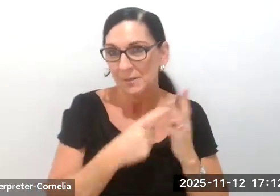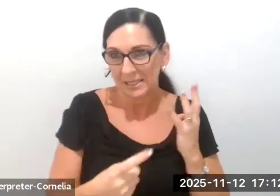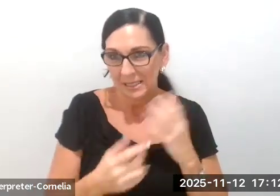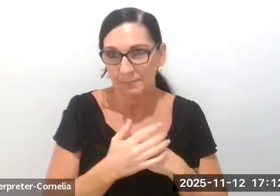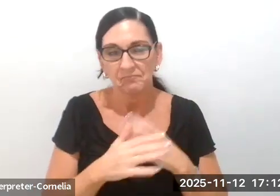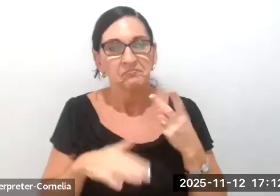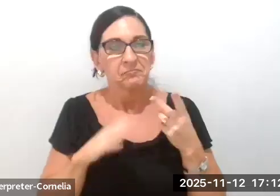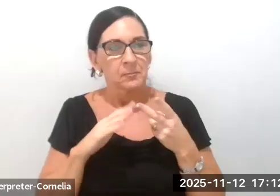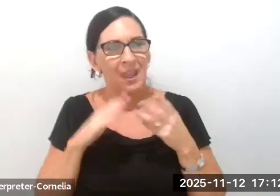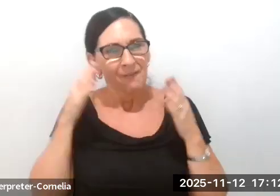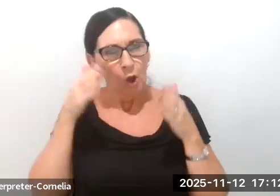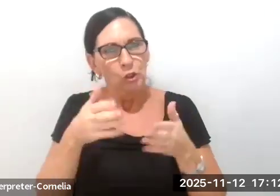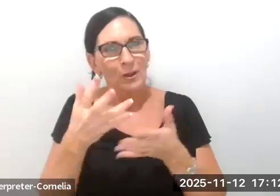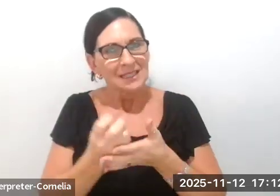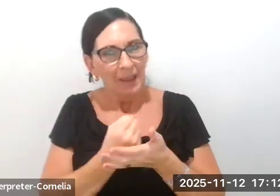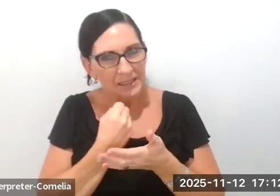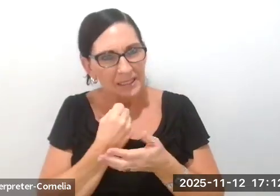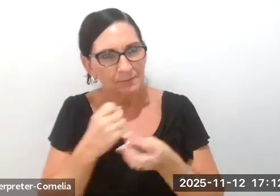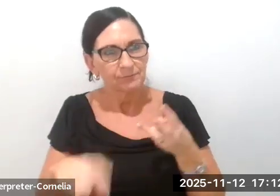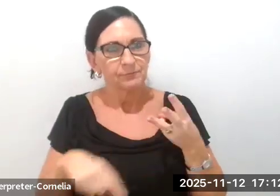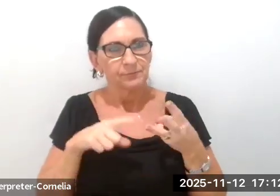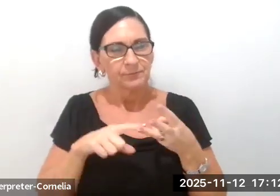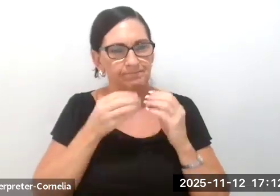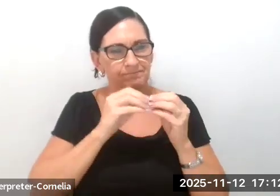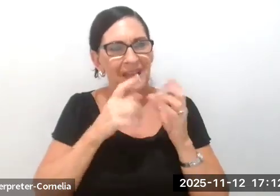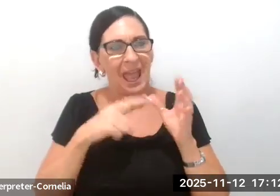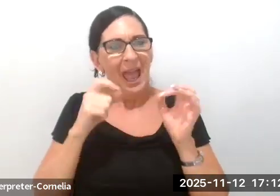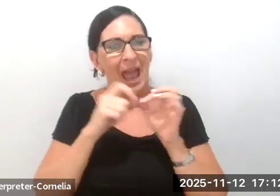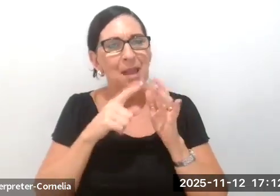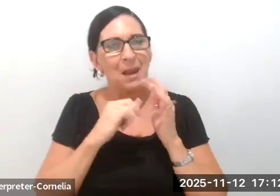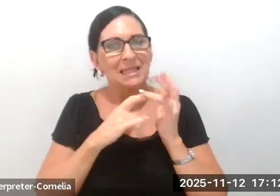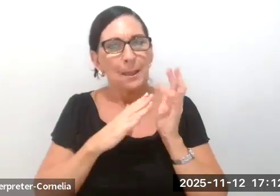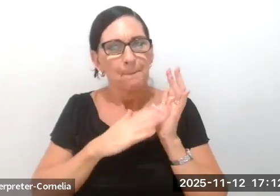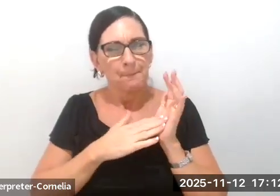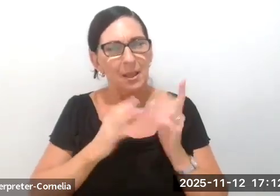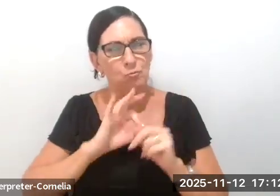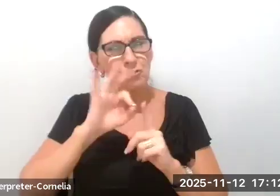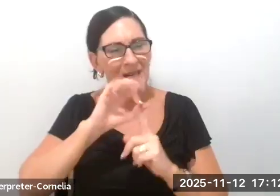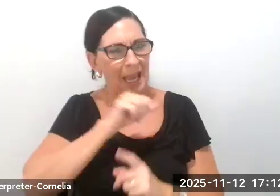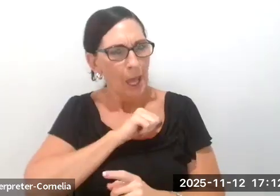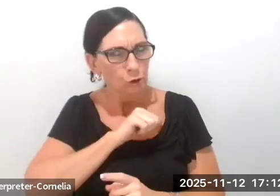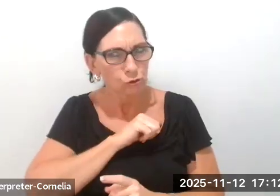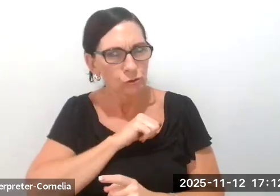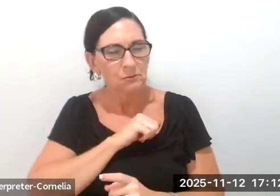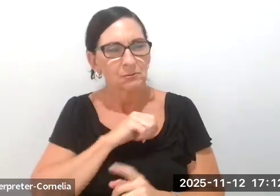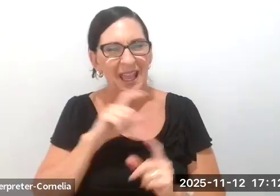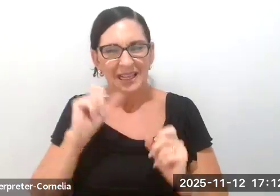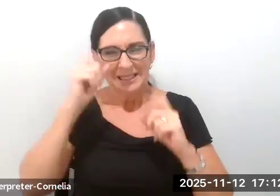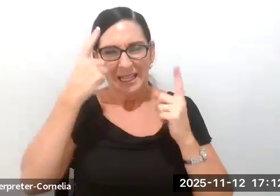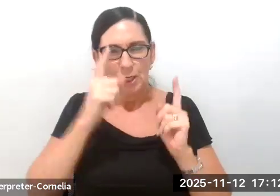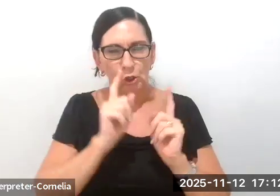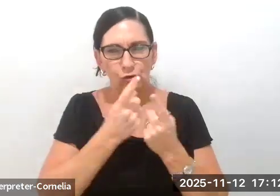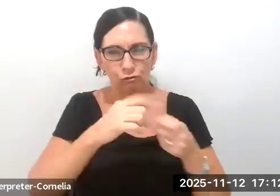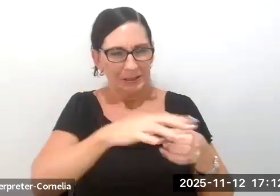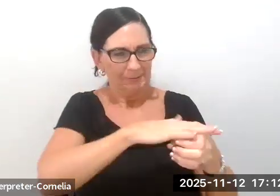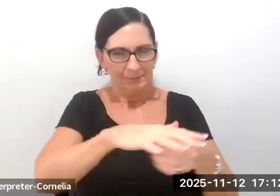safety, addressing ableism and improving attitudes, understanding that intersectionality is